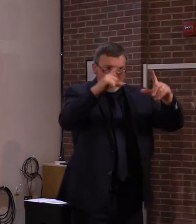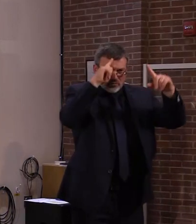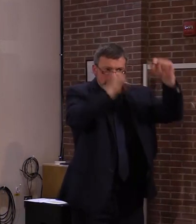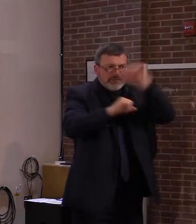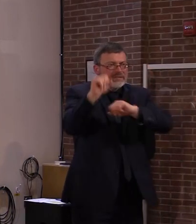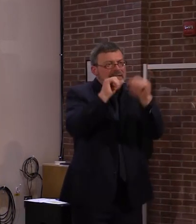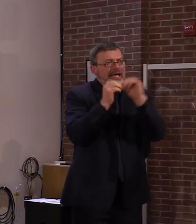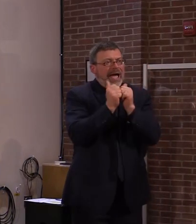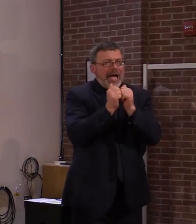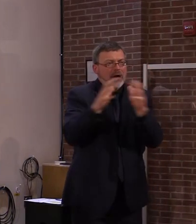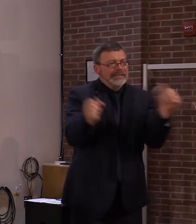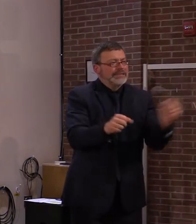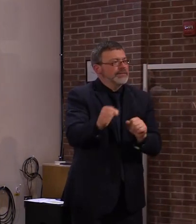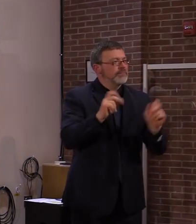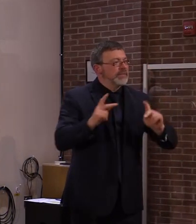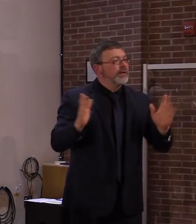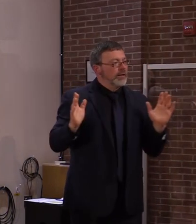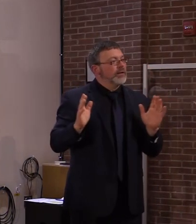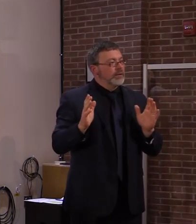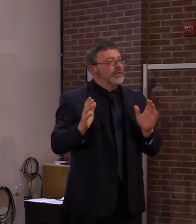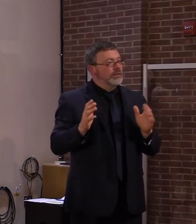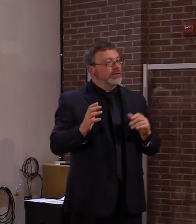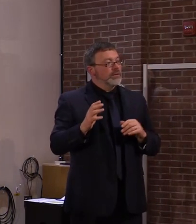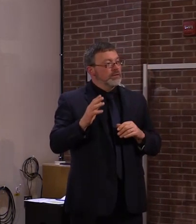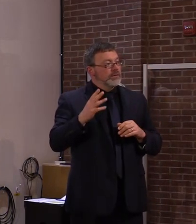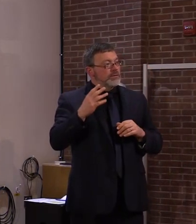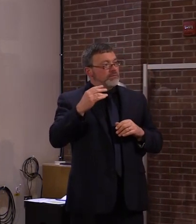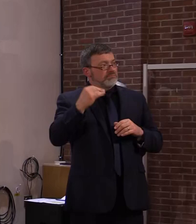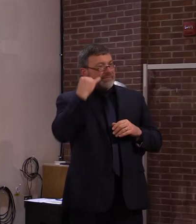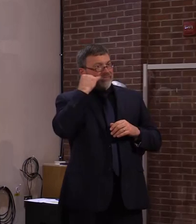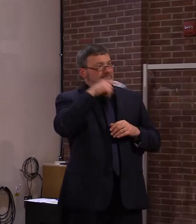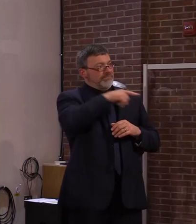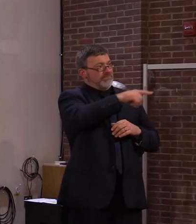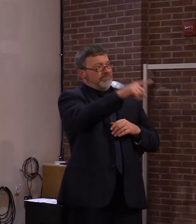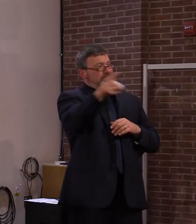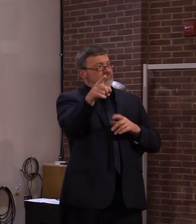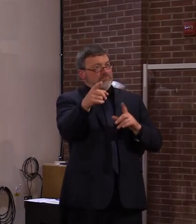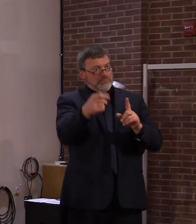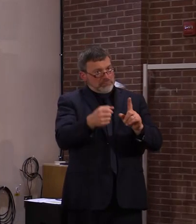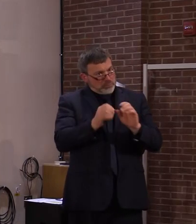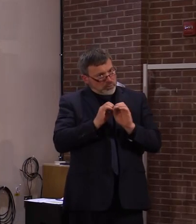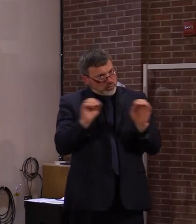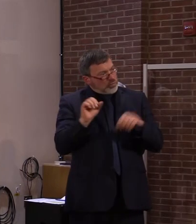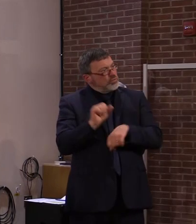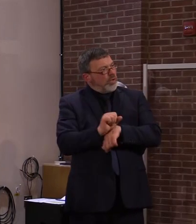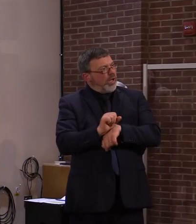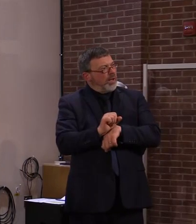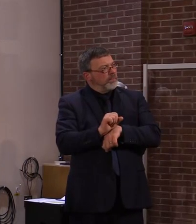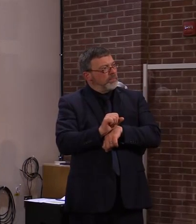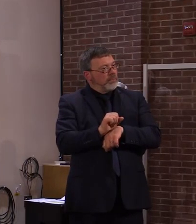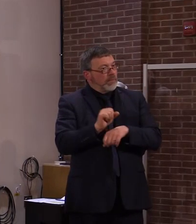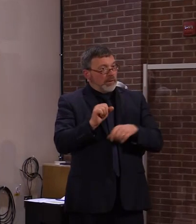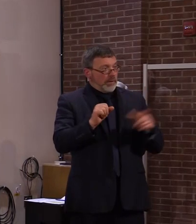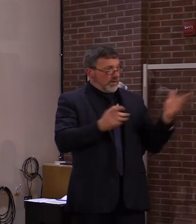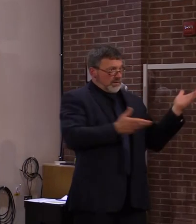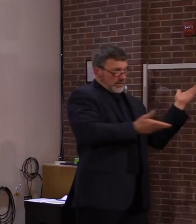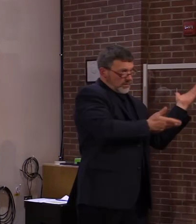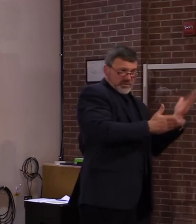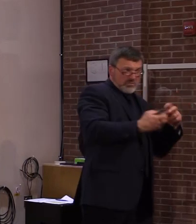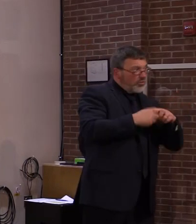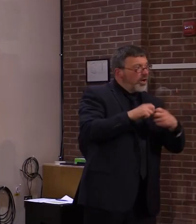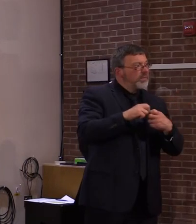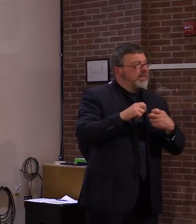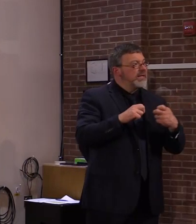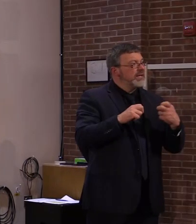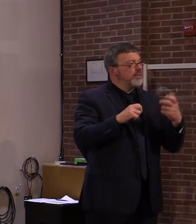that are impacted or don't have a job as a result of supply issues, there are other